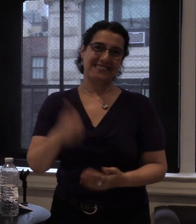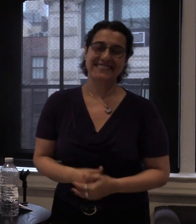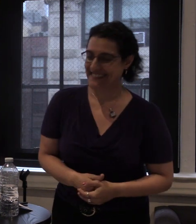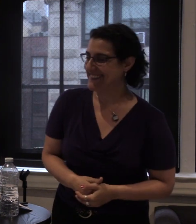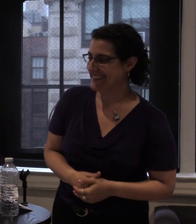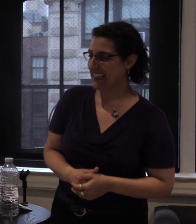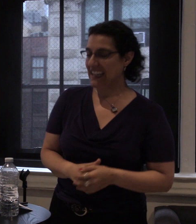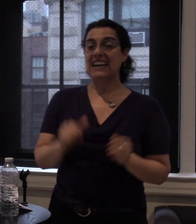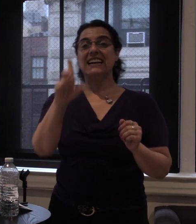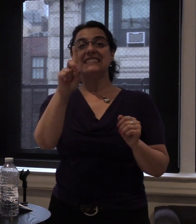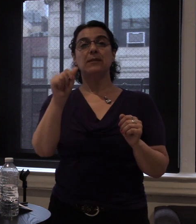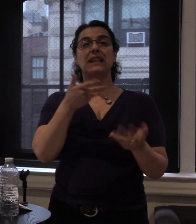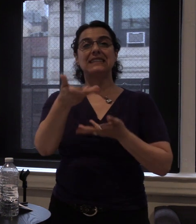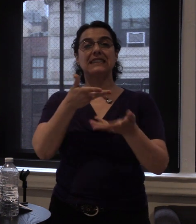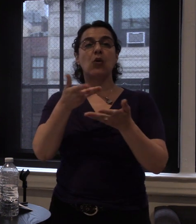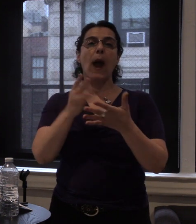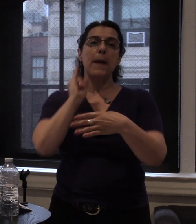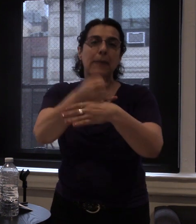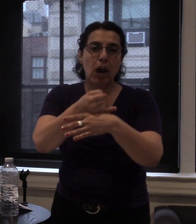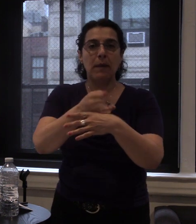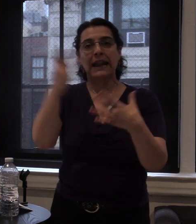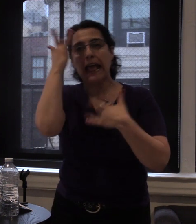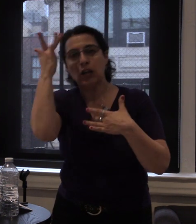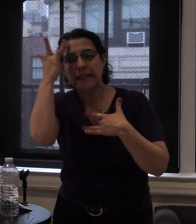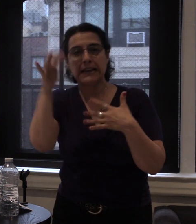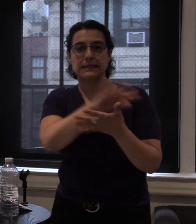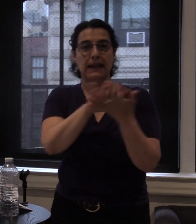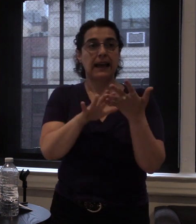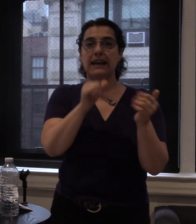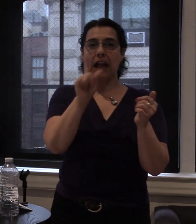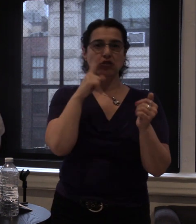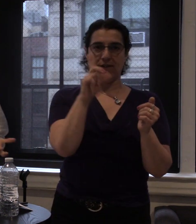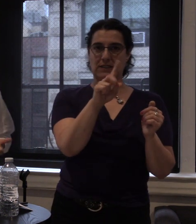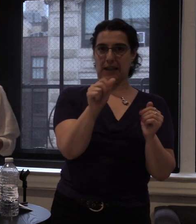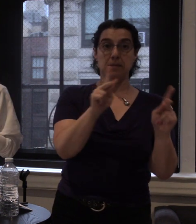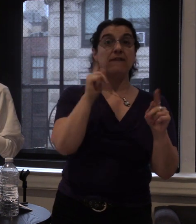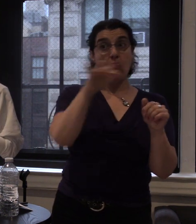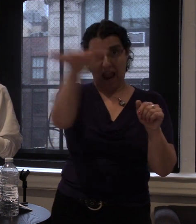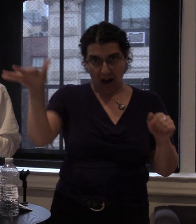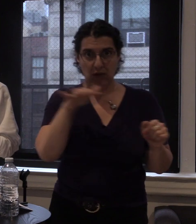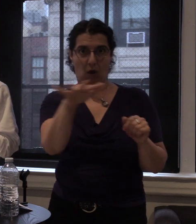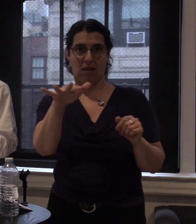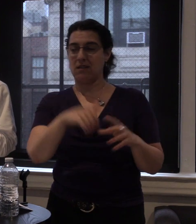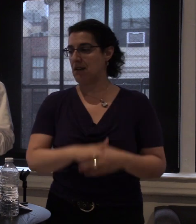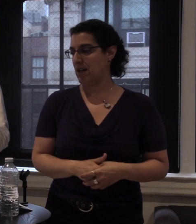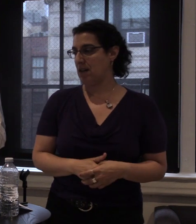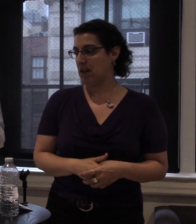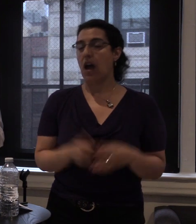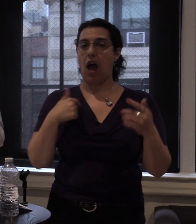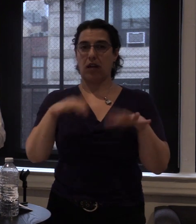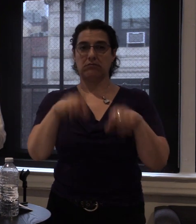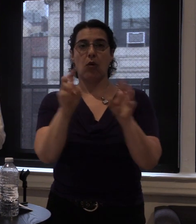The disability discourse, impairment, and illness is not just for disabled people, it's for everyone. And I held